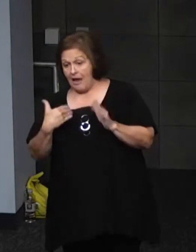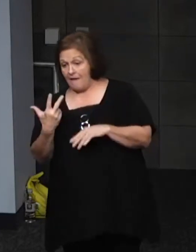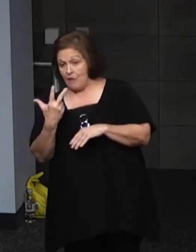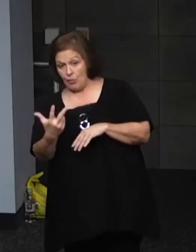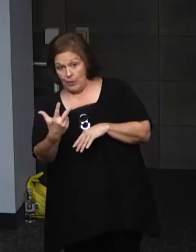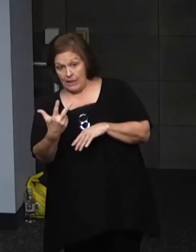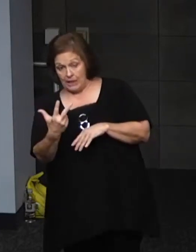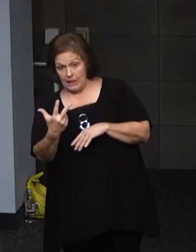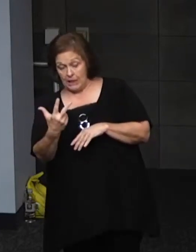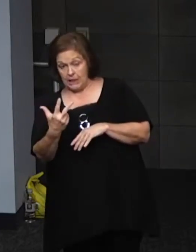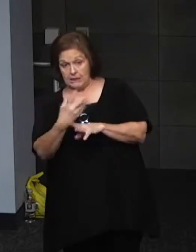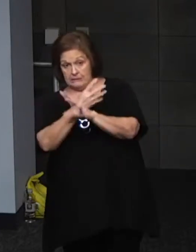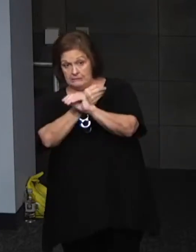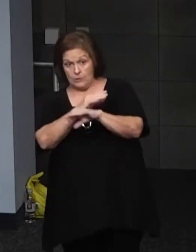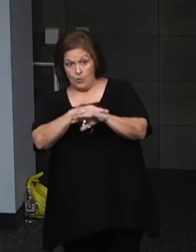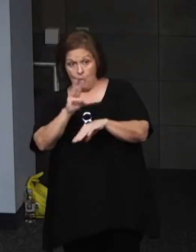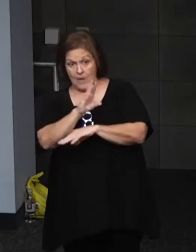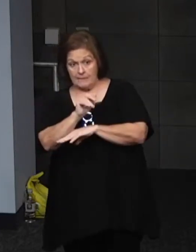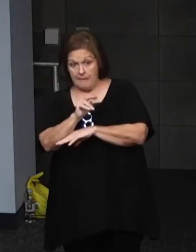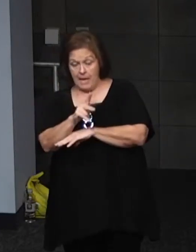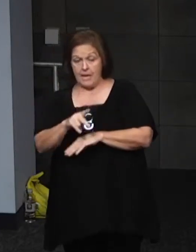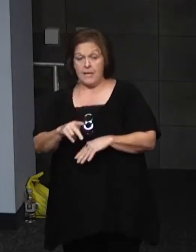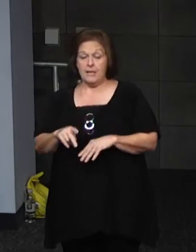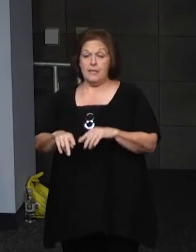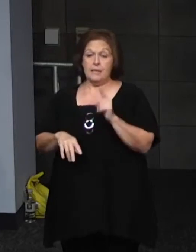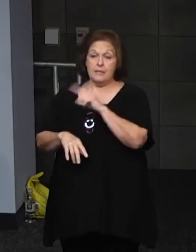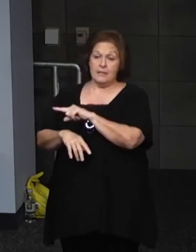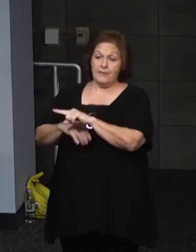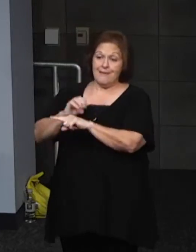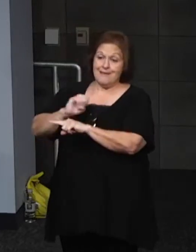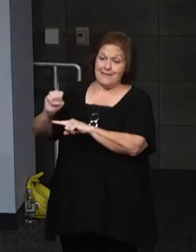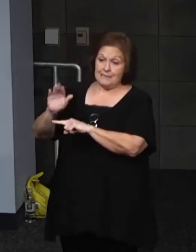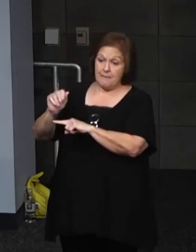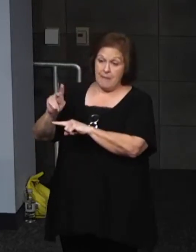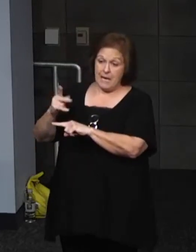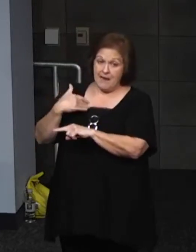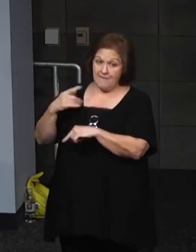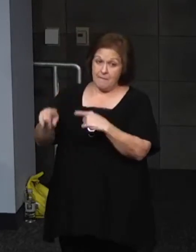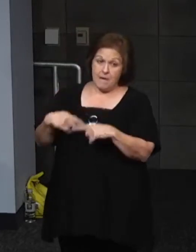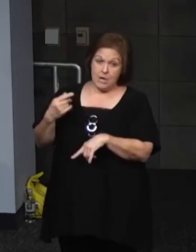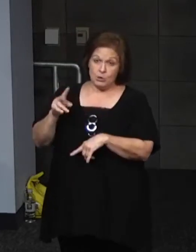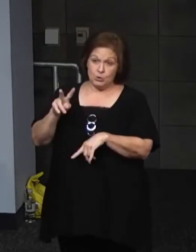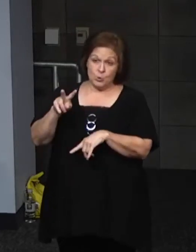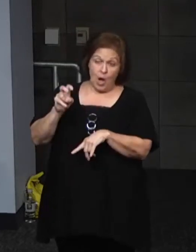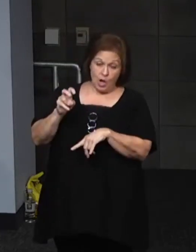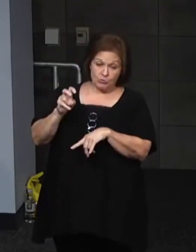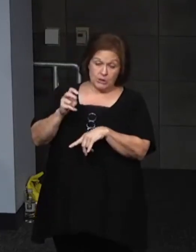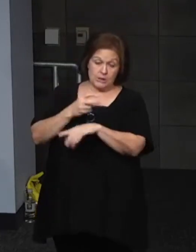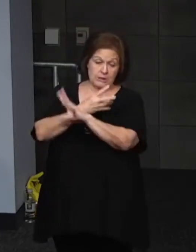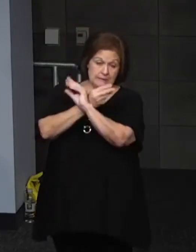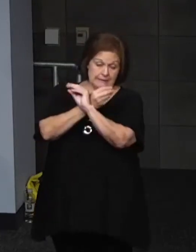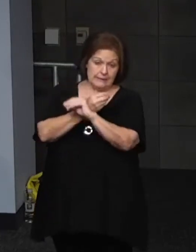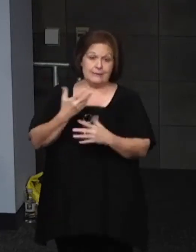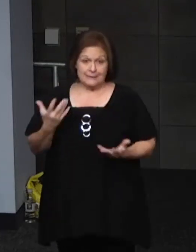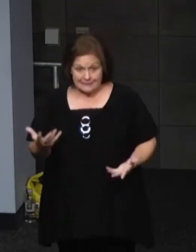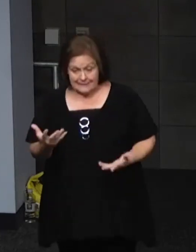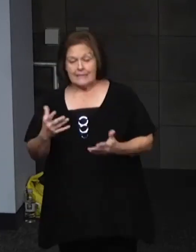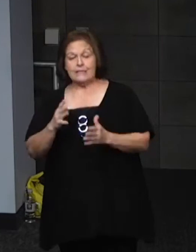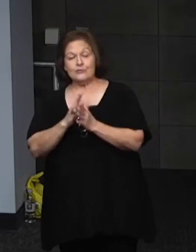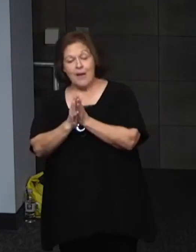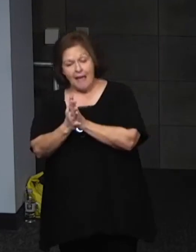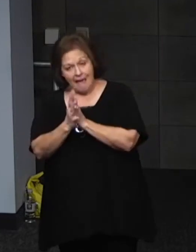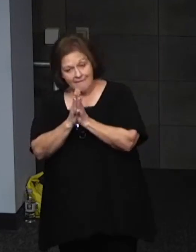signals with power on the West Bank, 1 of ours on the East Bank. We have about 200 traffic signals. So traffic is